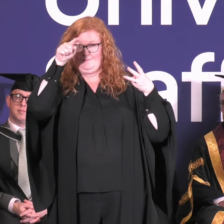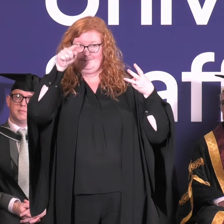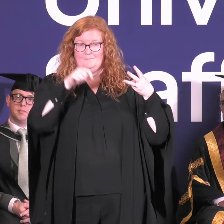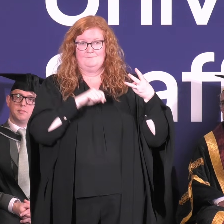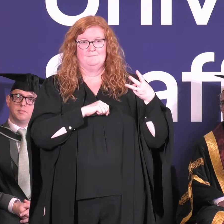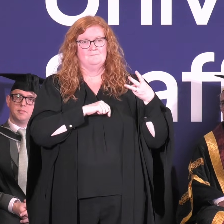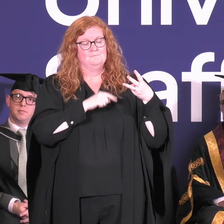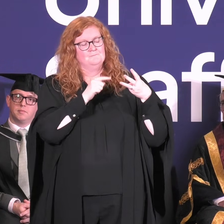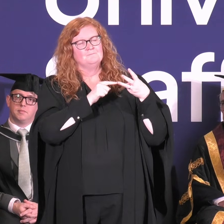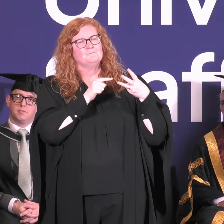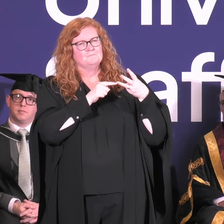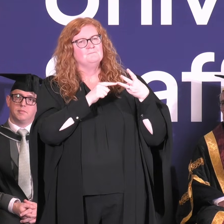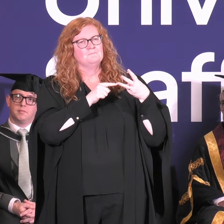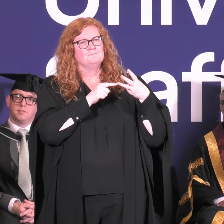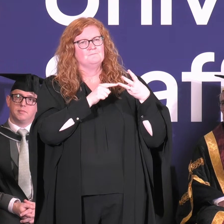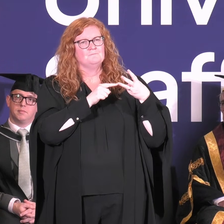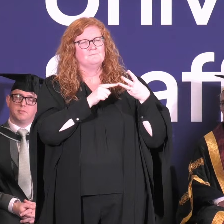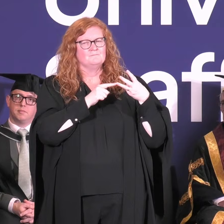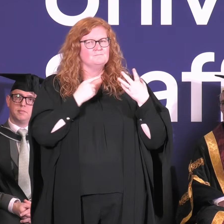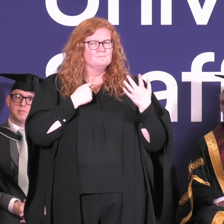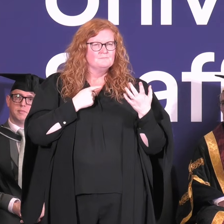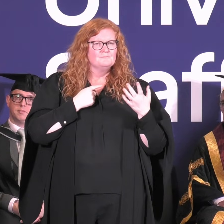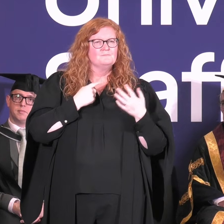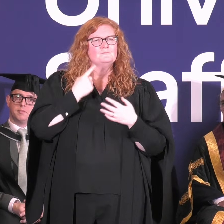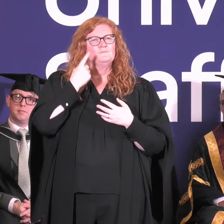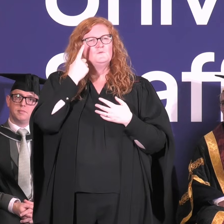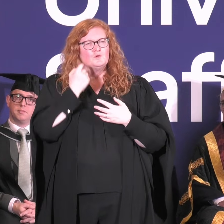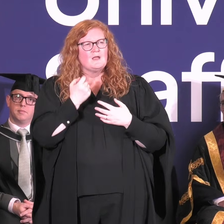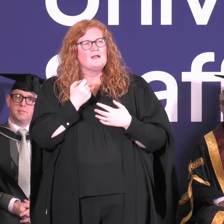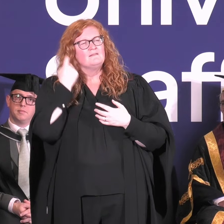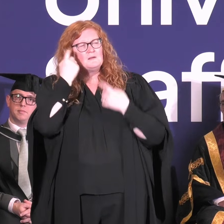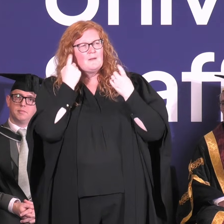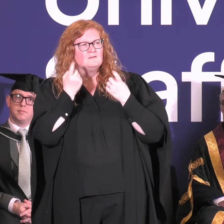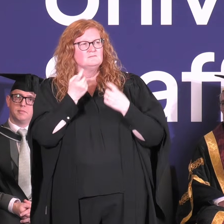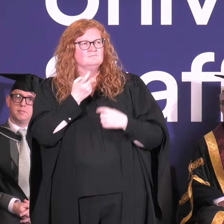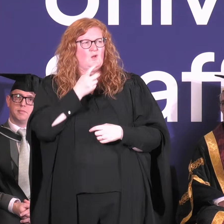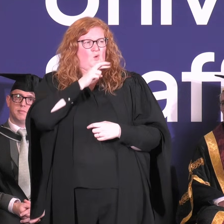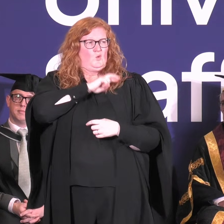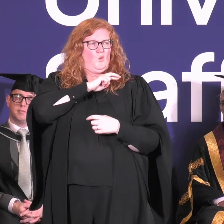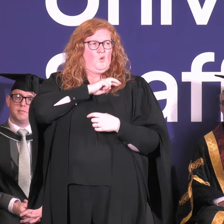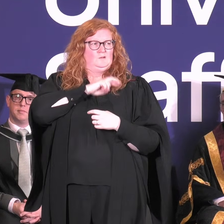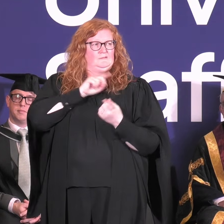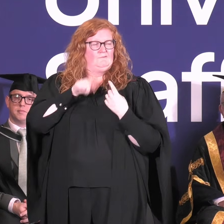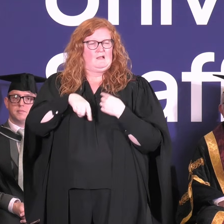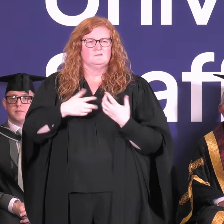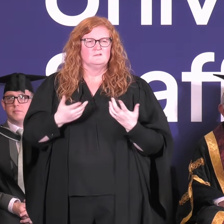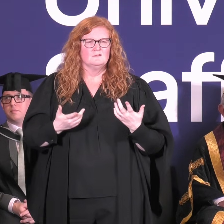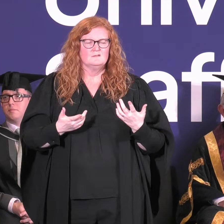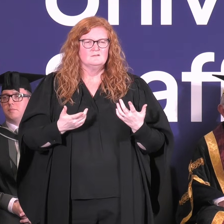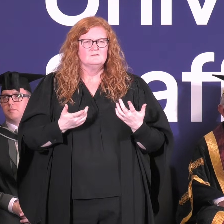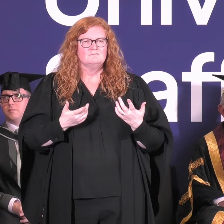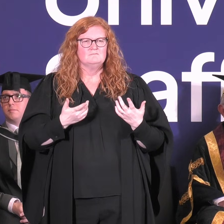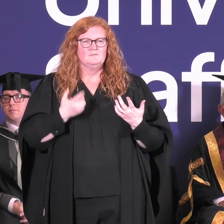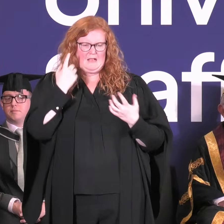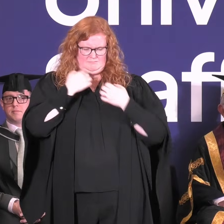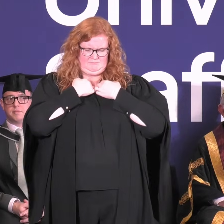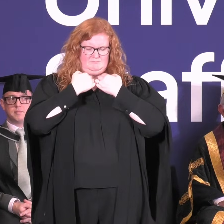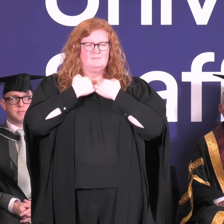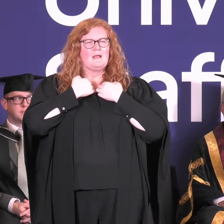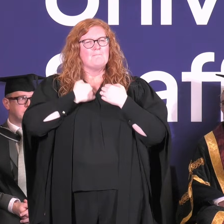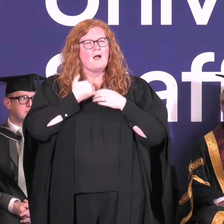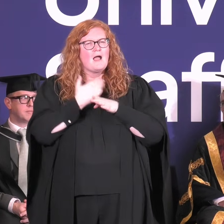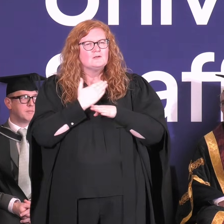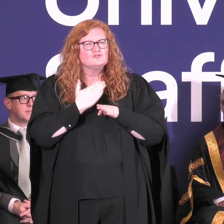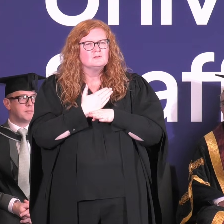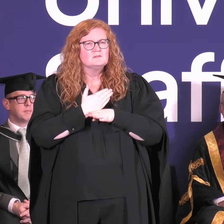that in actual fact, you can examine cause and effect. You can study the impact of your actions, in my